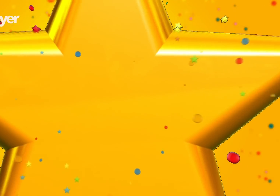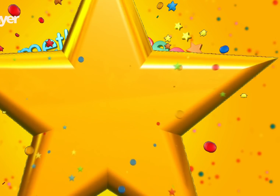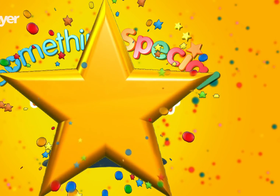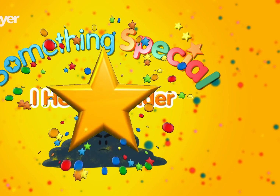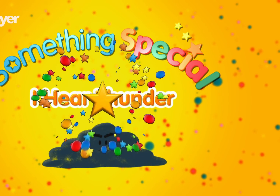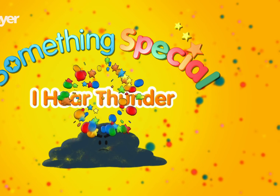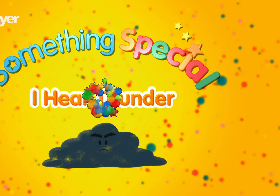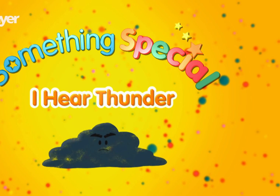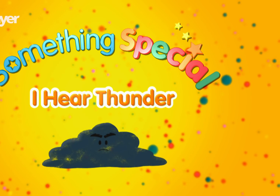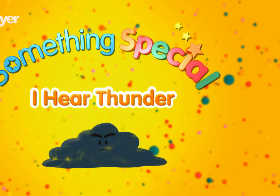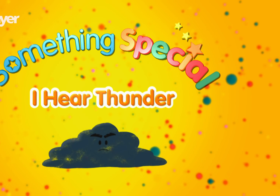I hear thunder.